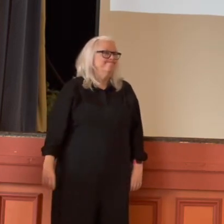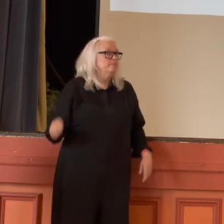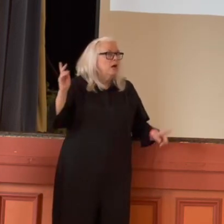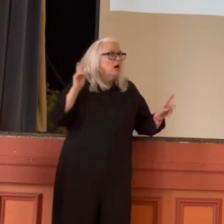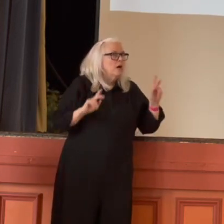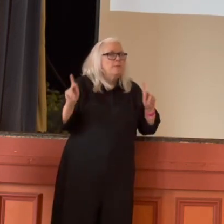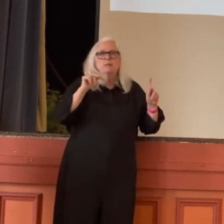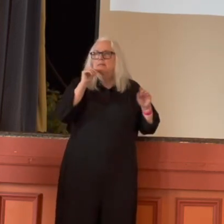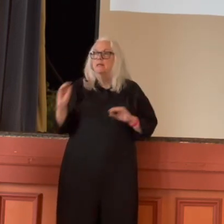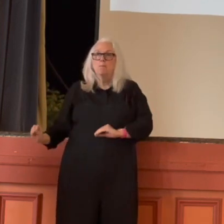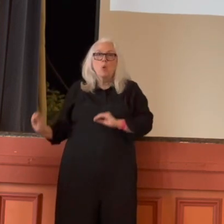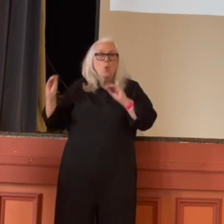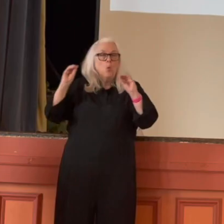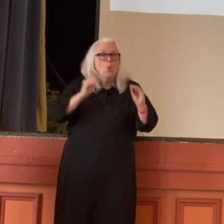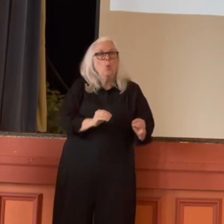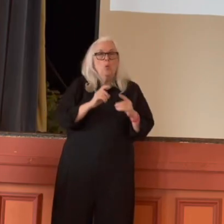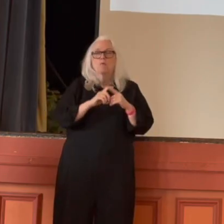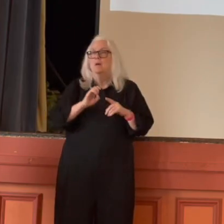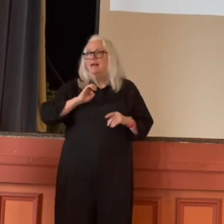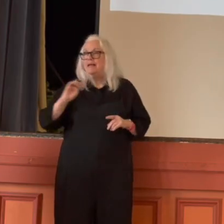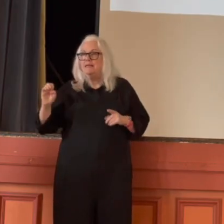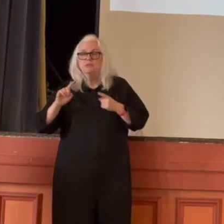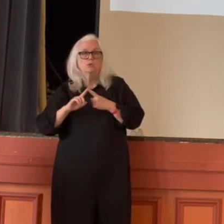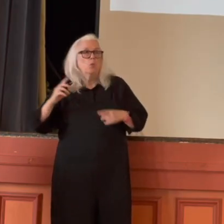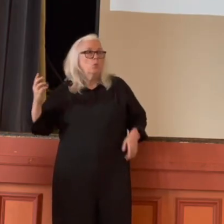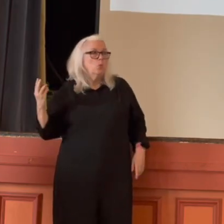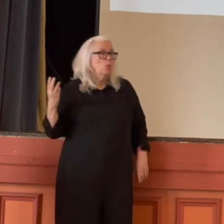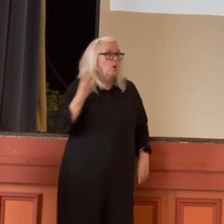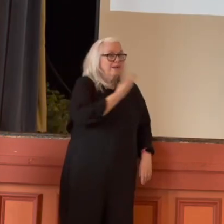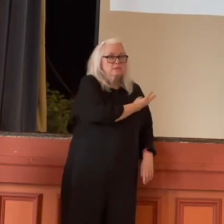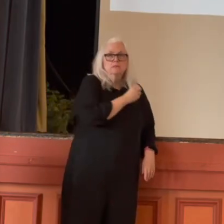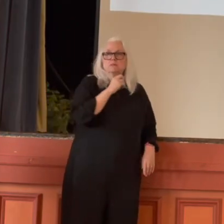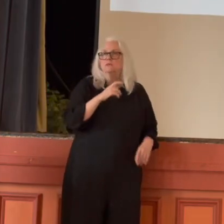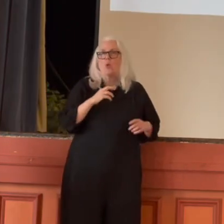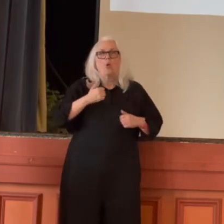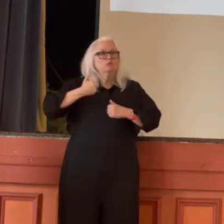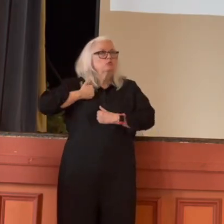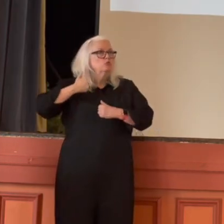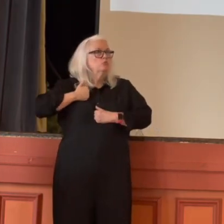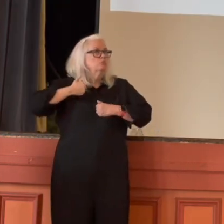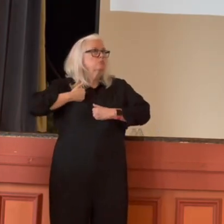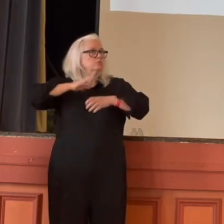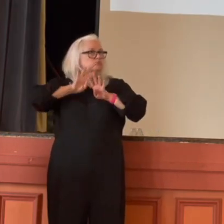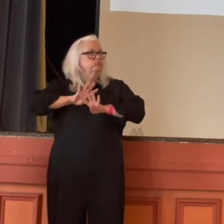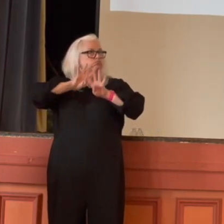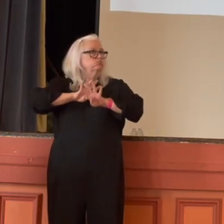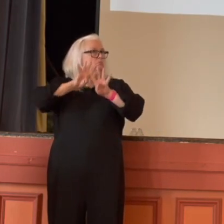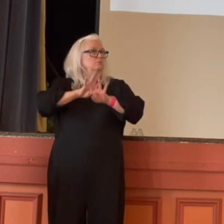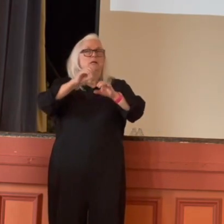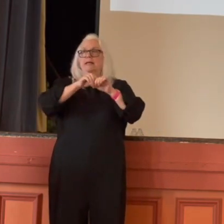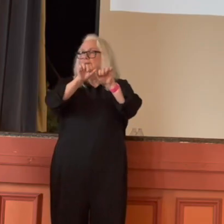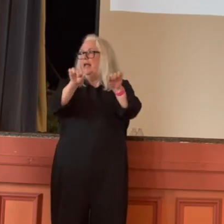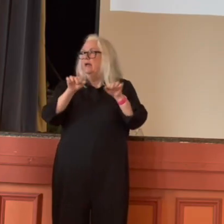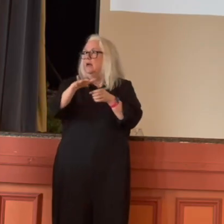East Coast out west, troop movements into the area. And after the war,